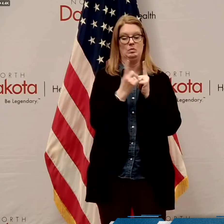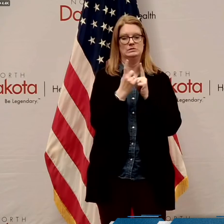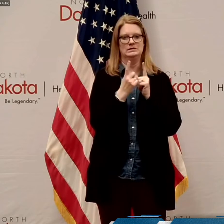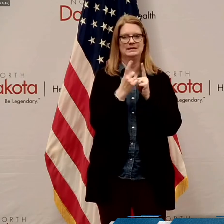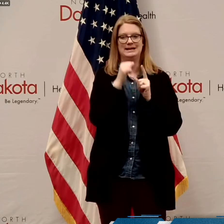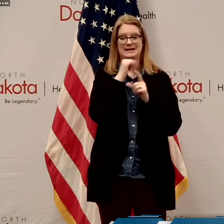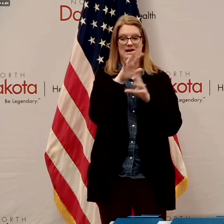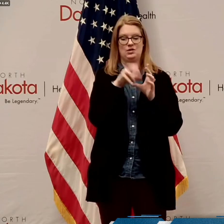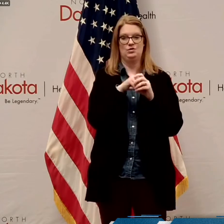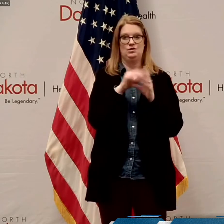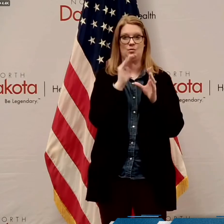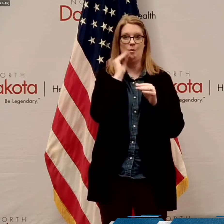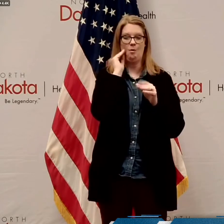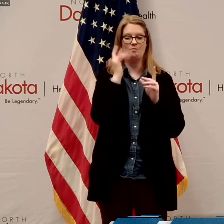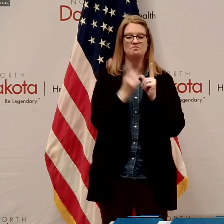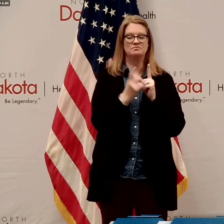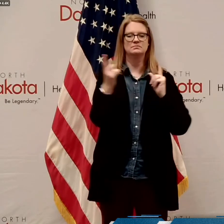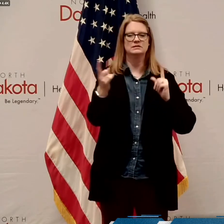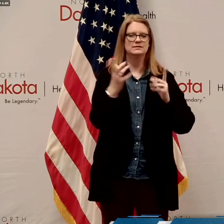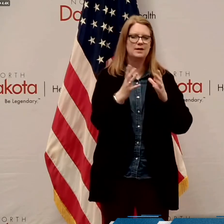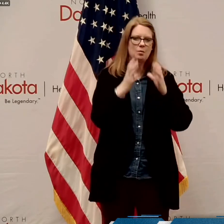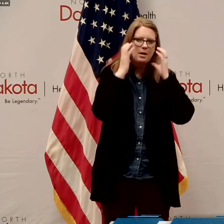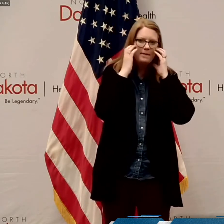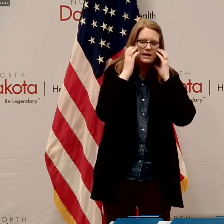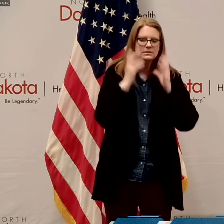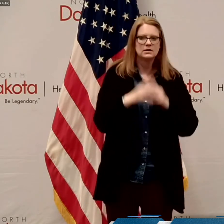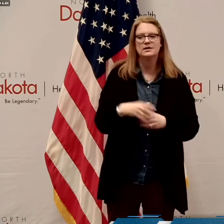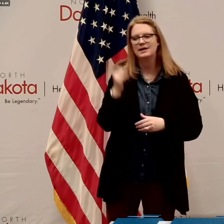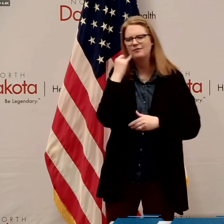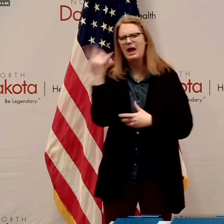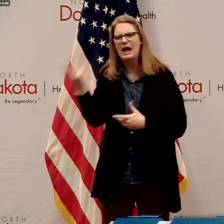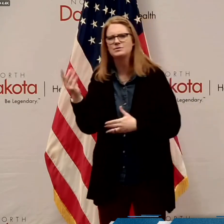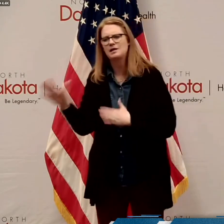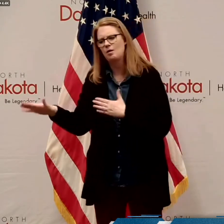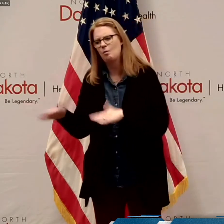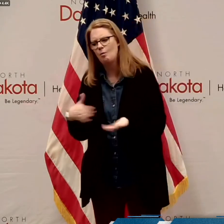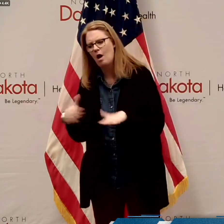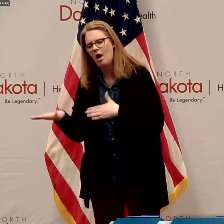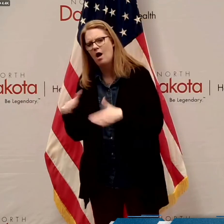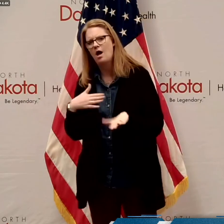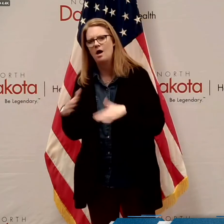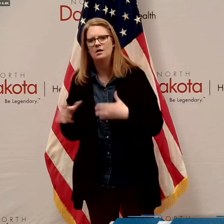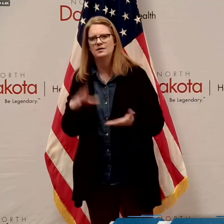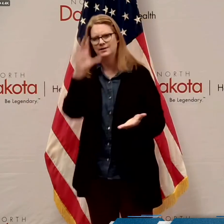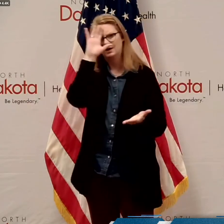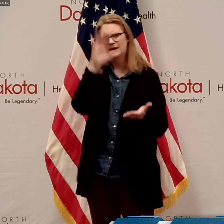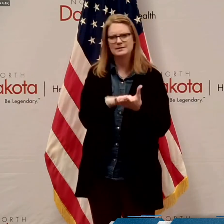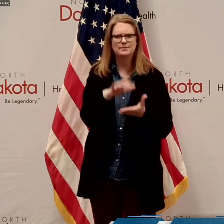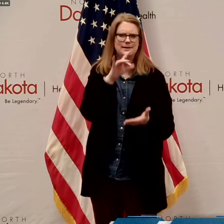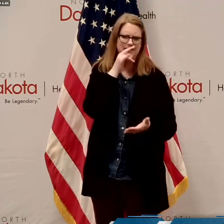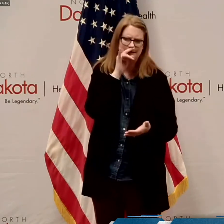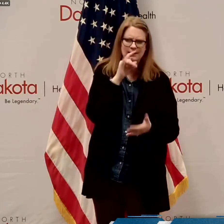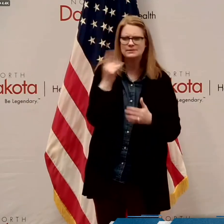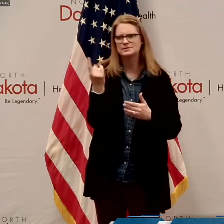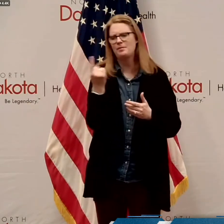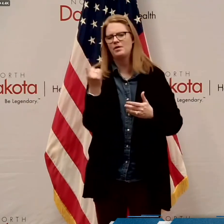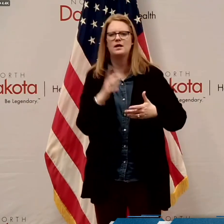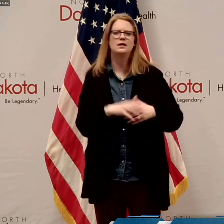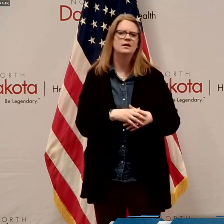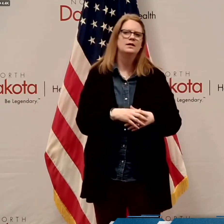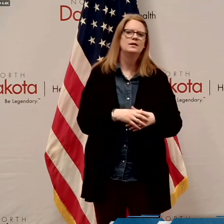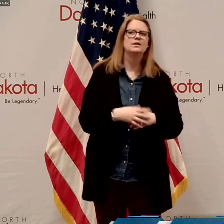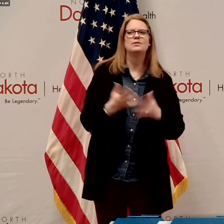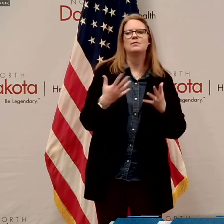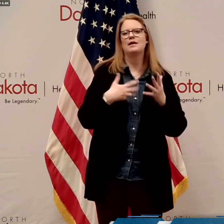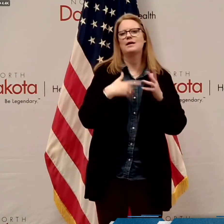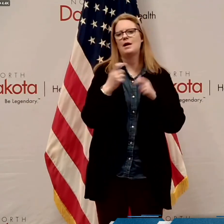part of your group, and the rest of the time, if you're just going for a walk with your spouse or your kids, you're out in a fishing boat with